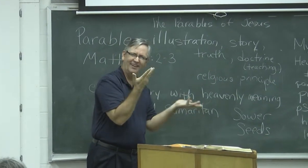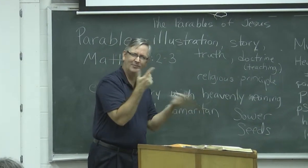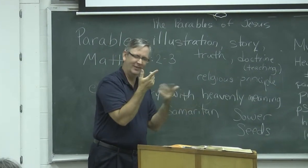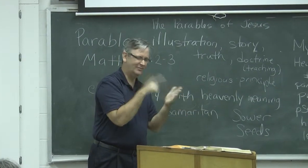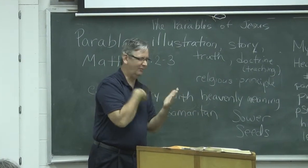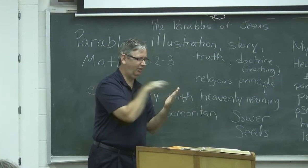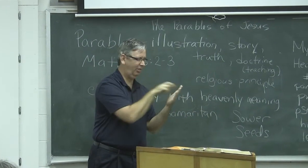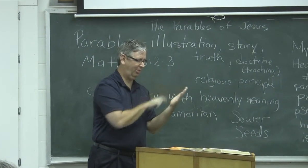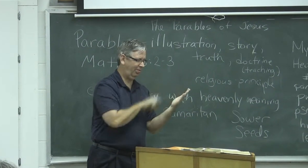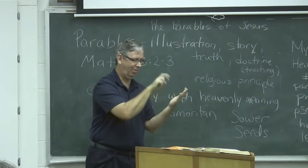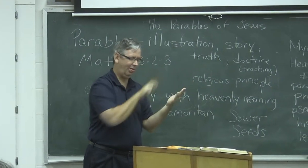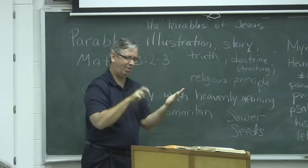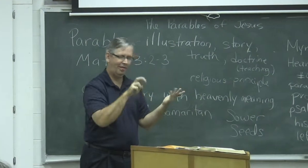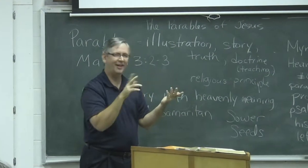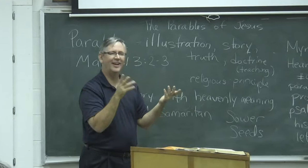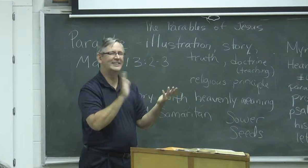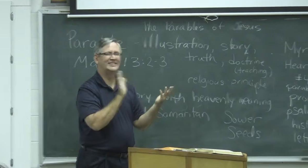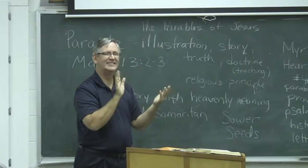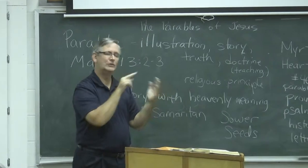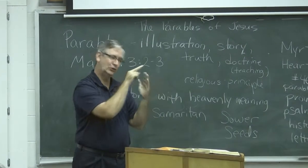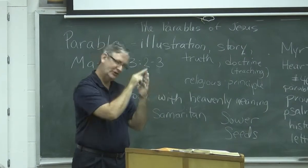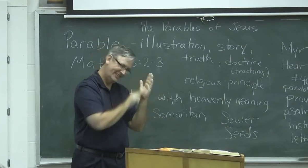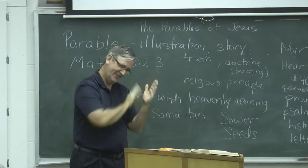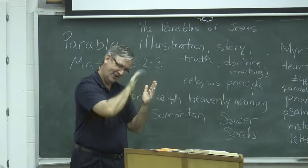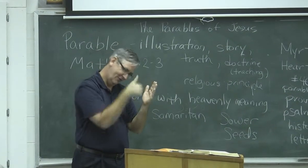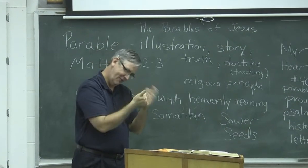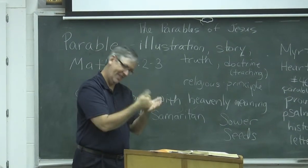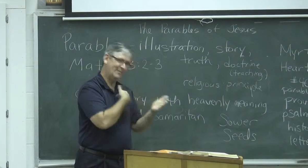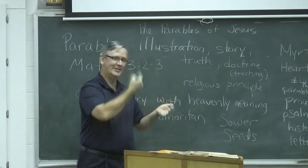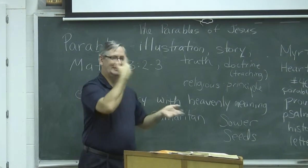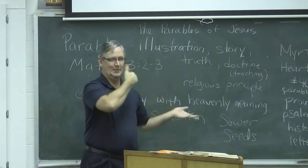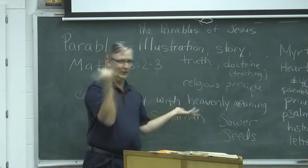we skip them. And we skip many of them. We should really